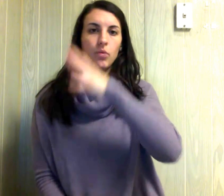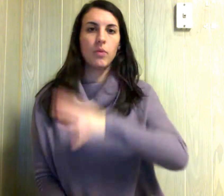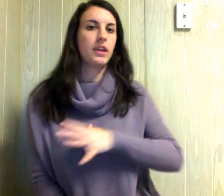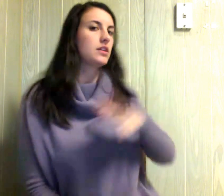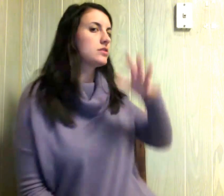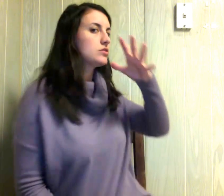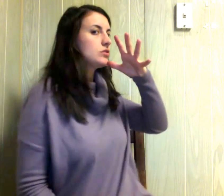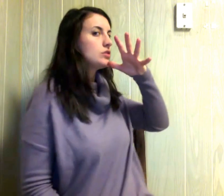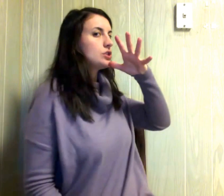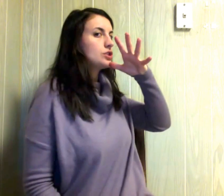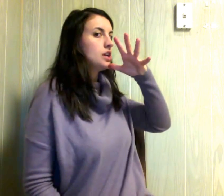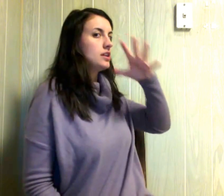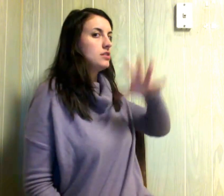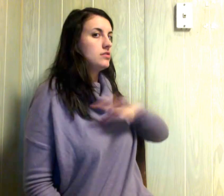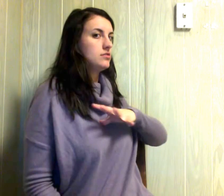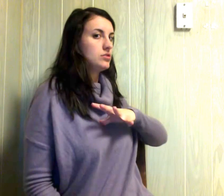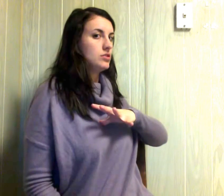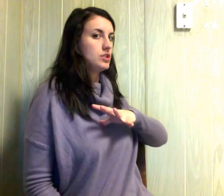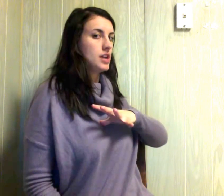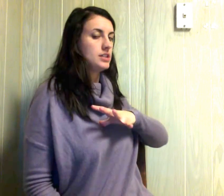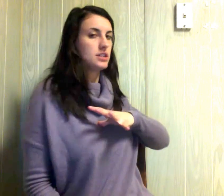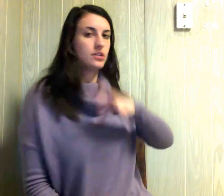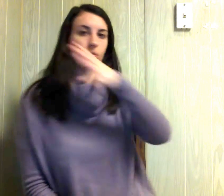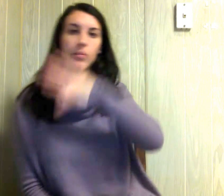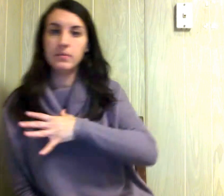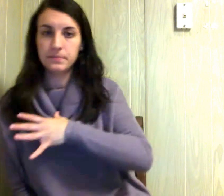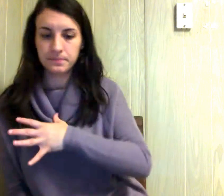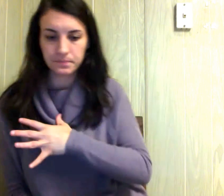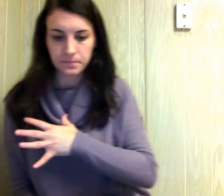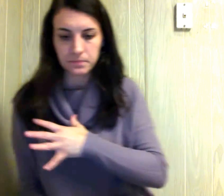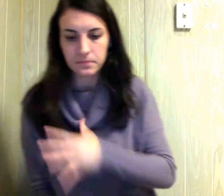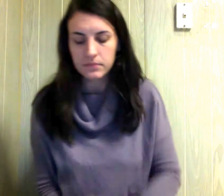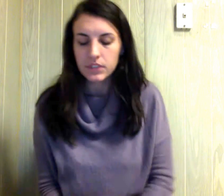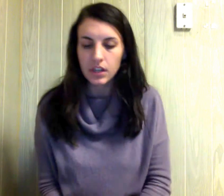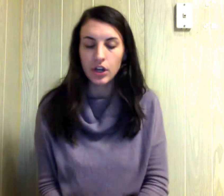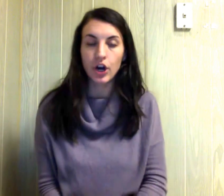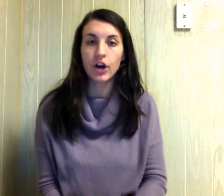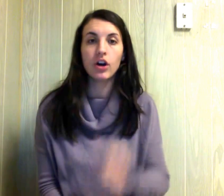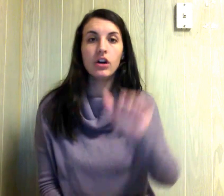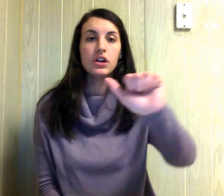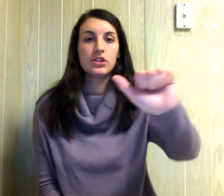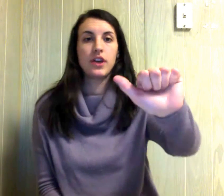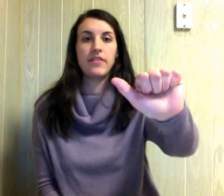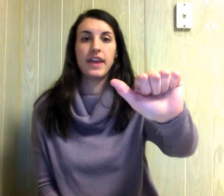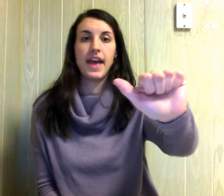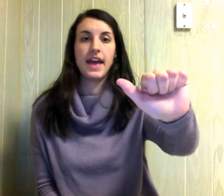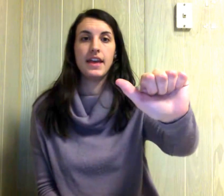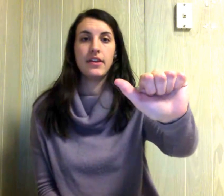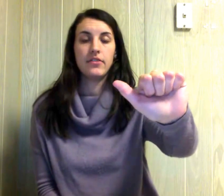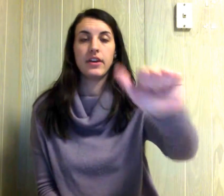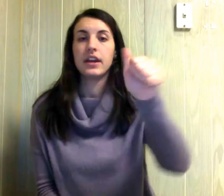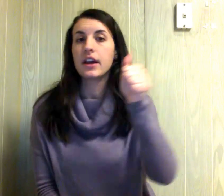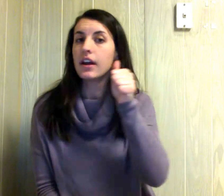woman is to your chin, to your chest. Woman. Girl. So you have the A right here, and